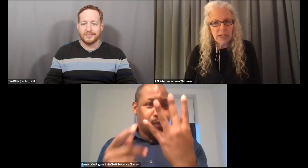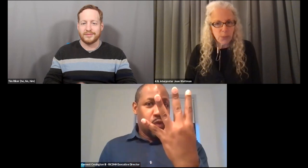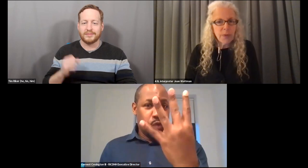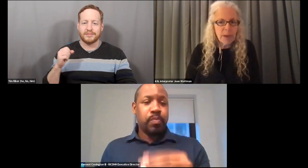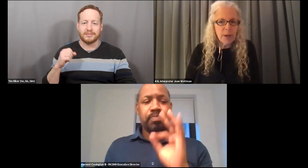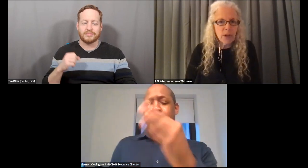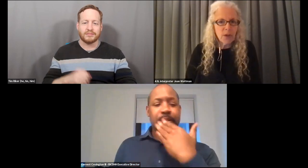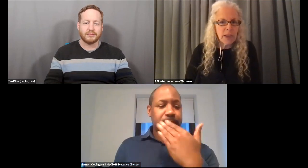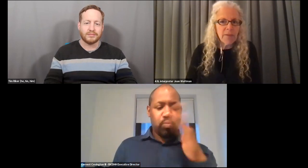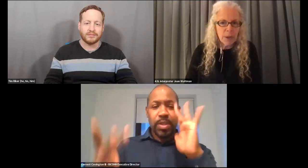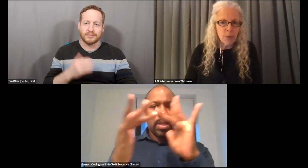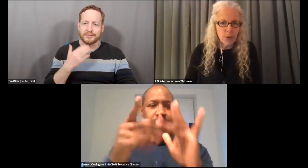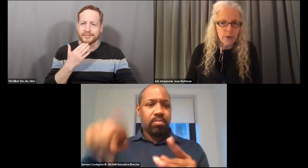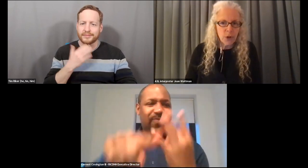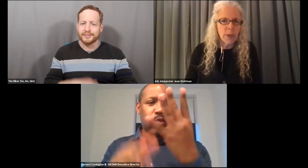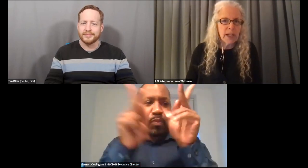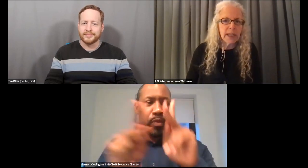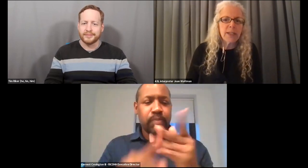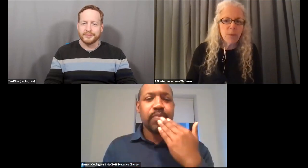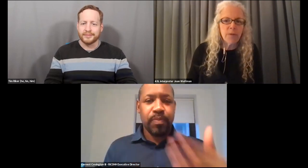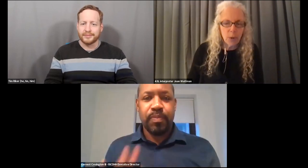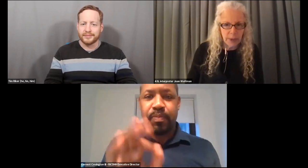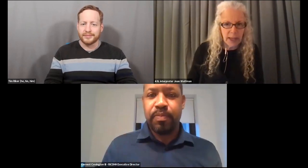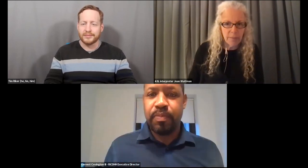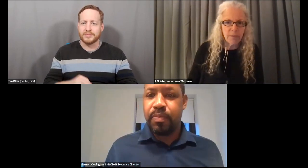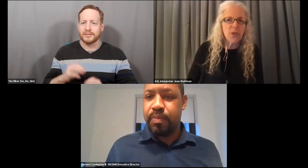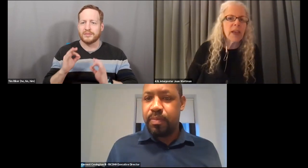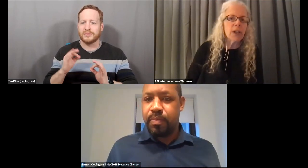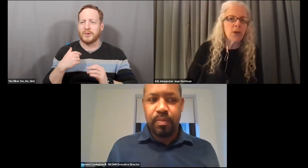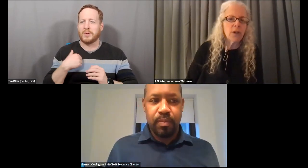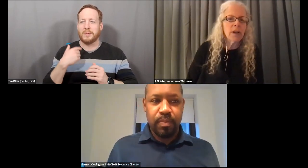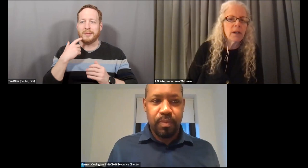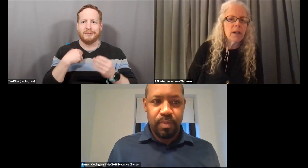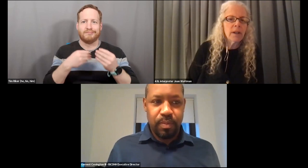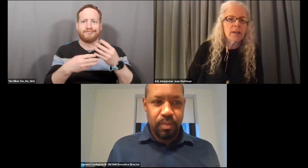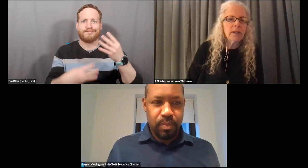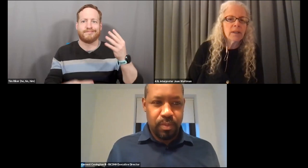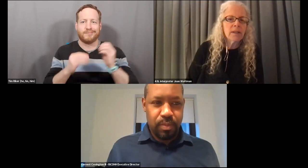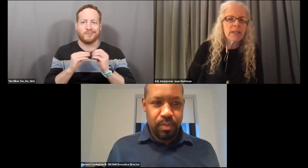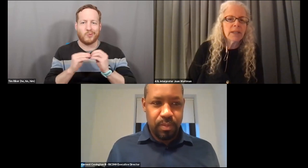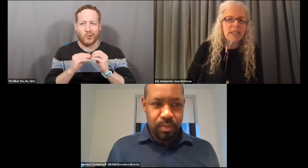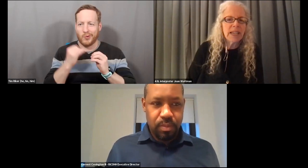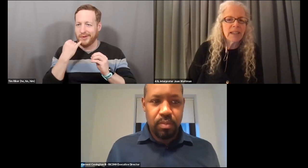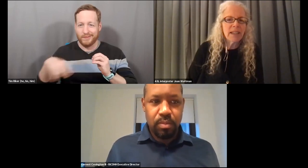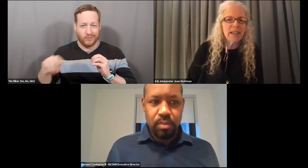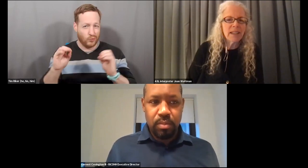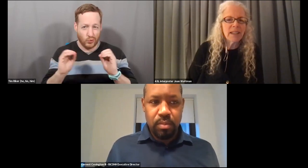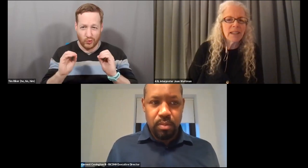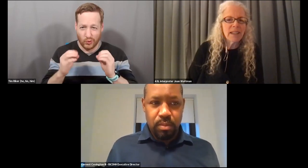because they've been approved. So we can at least move forward with them. So thank you. Tim saying